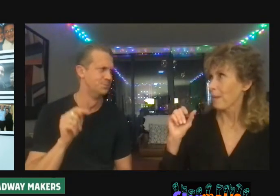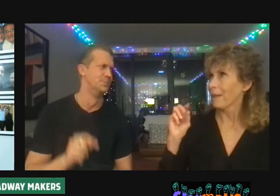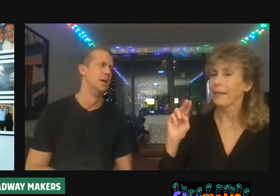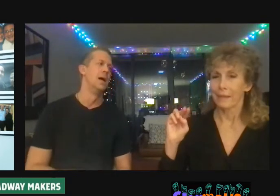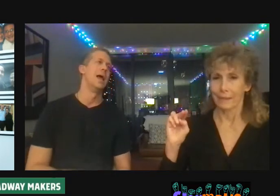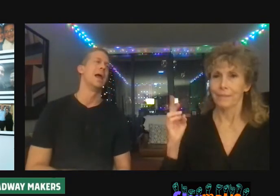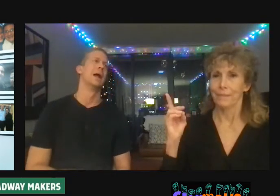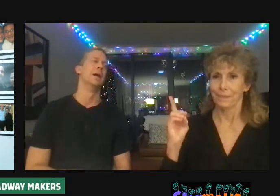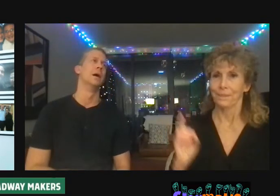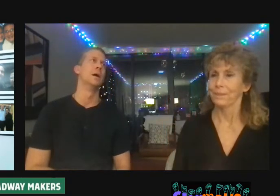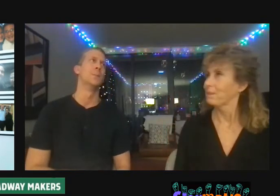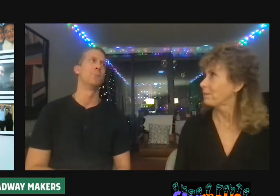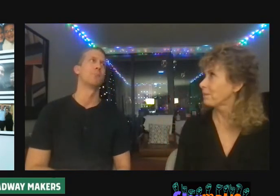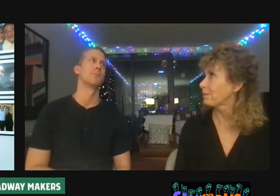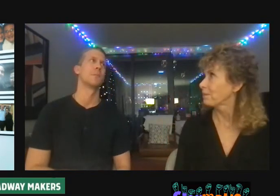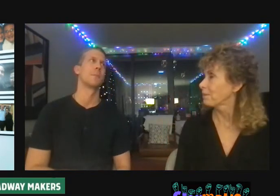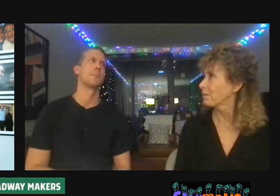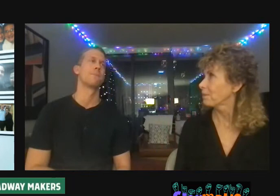Edmund. And